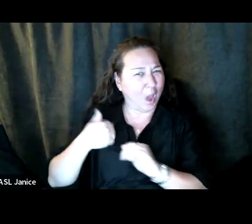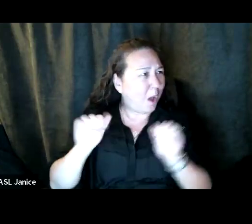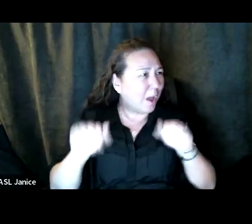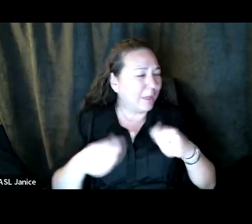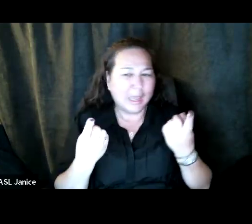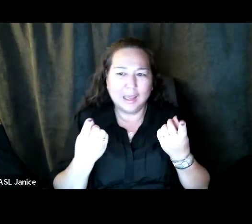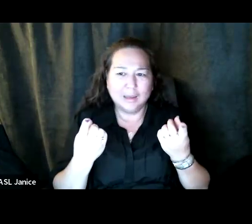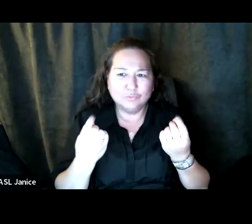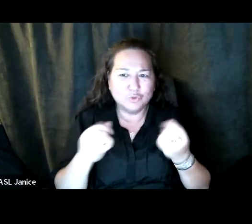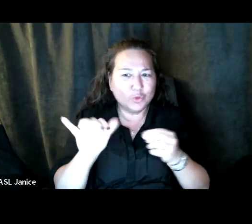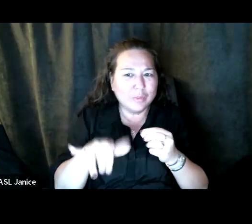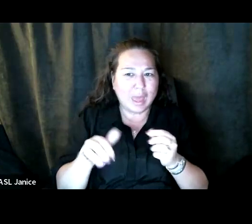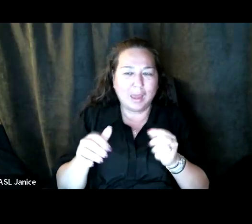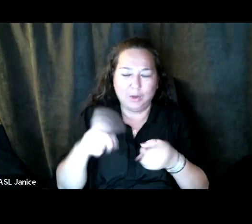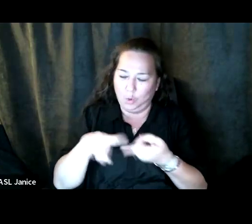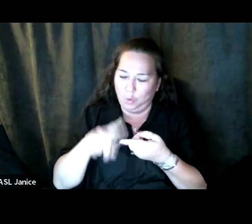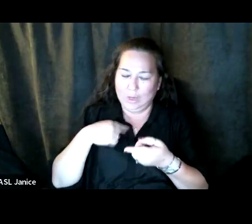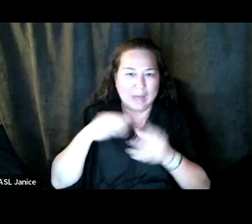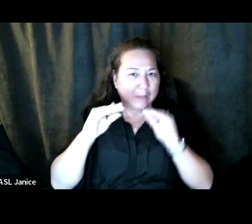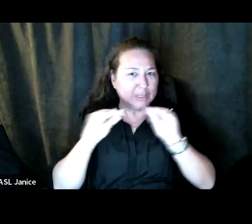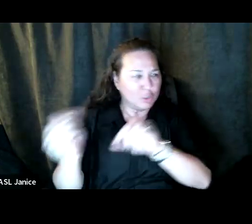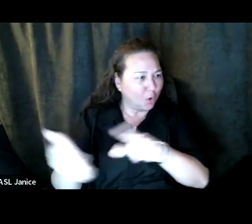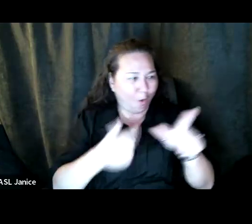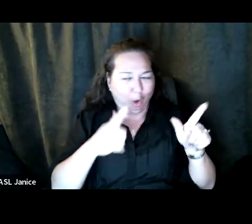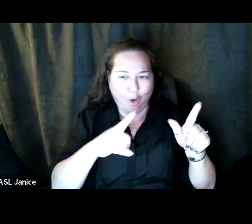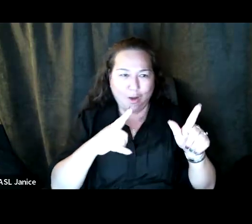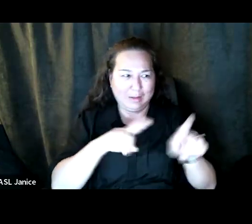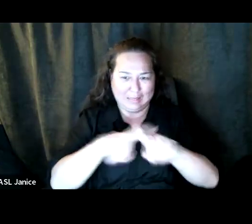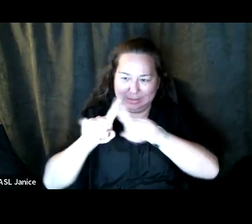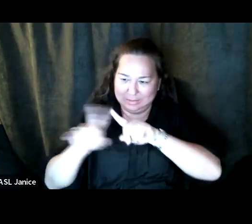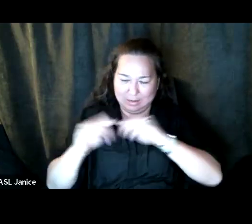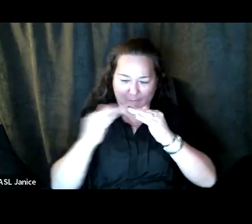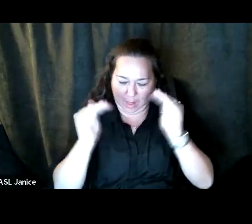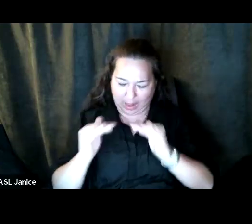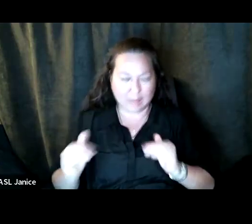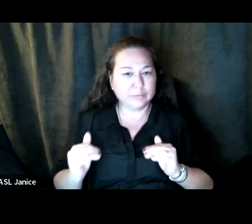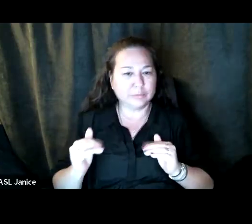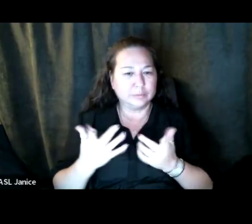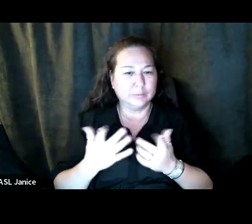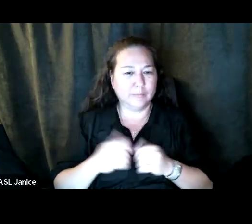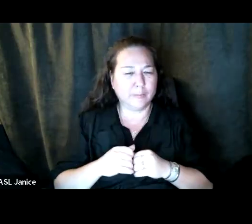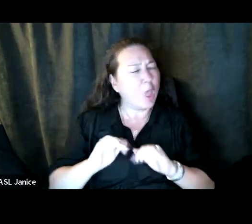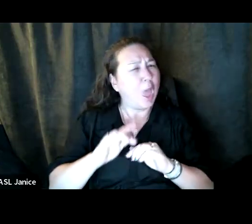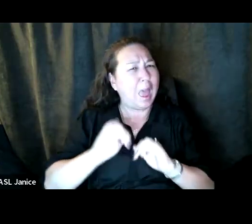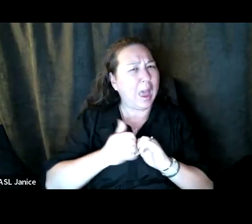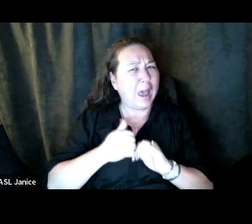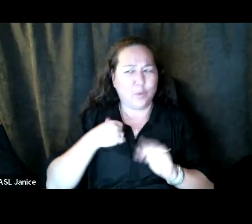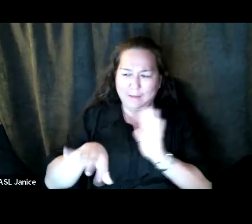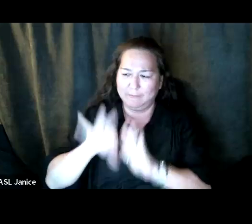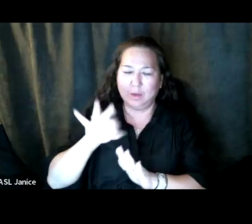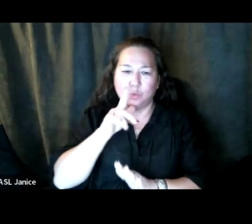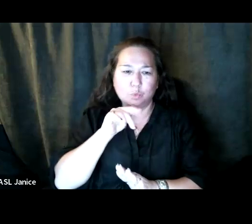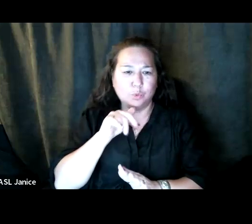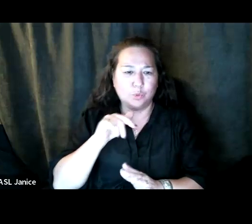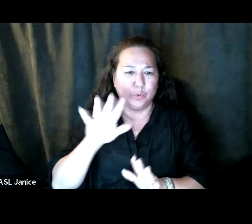goal of counting to 100 at the same time? This one license model is leaving educators to choose who receives specialized Thank you, Ms. instruction. Carroll. Your time is